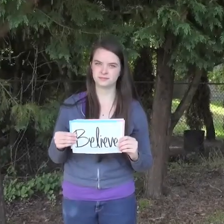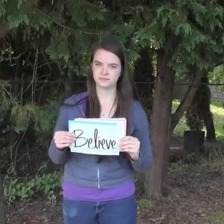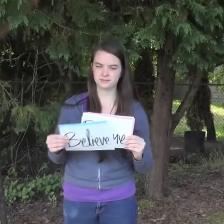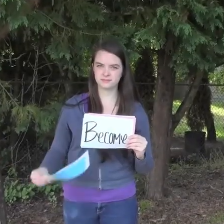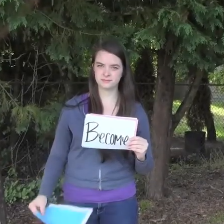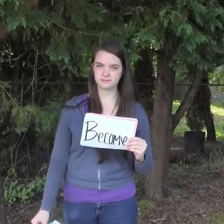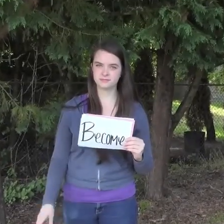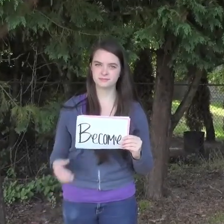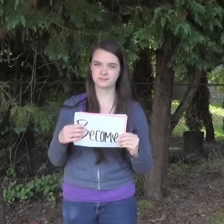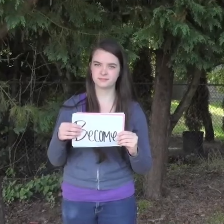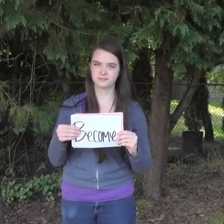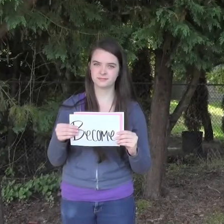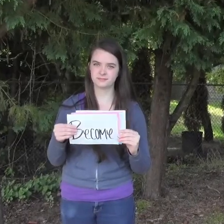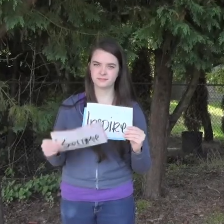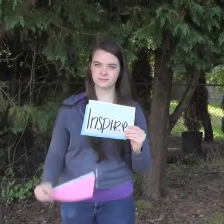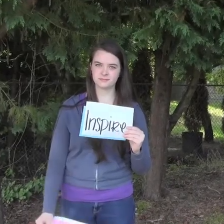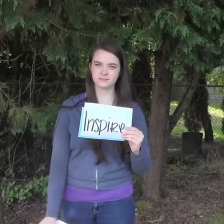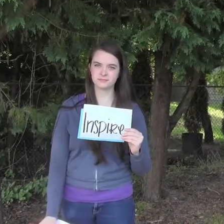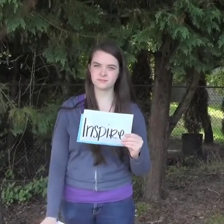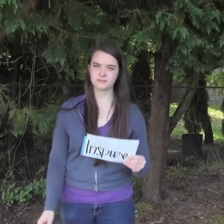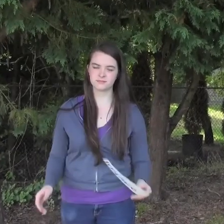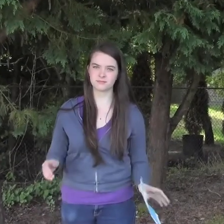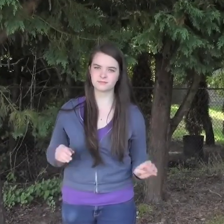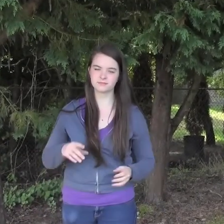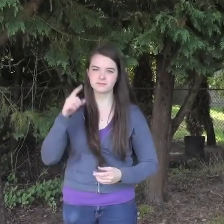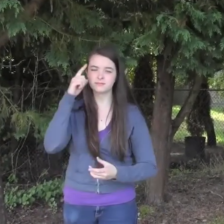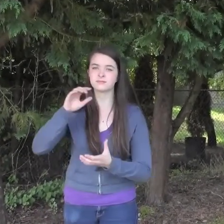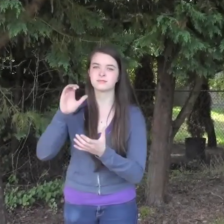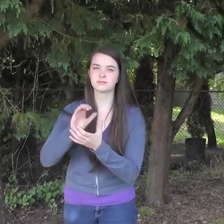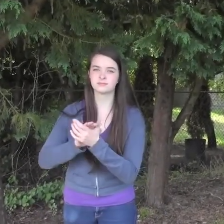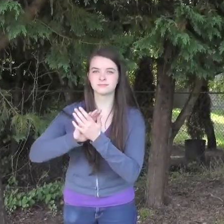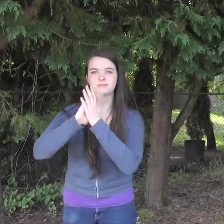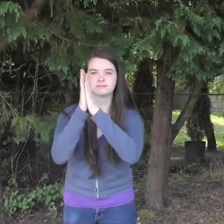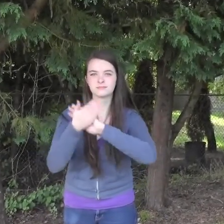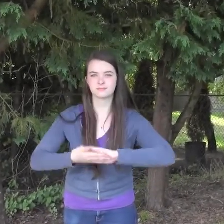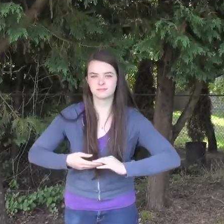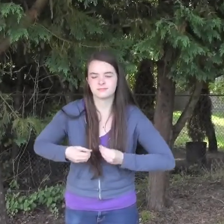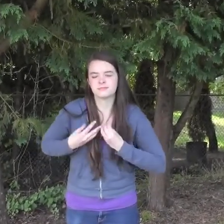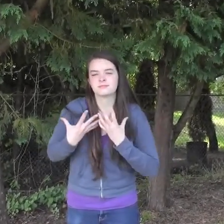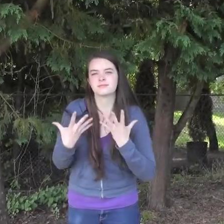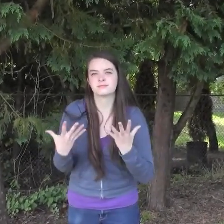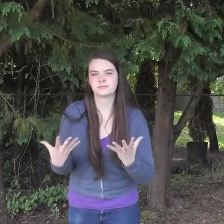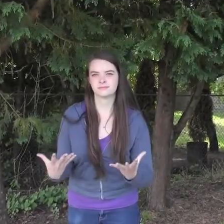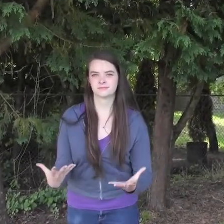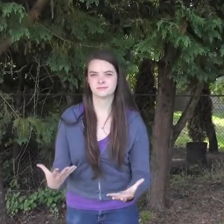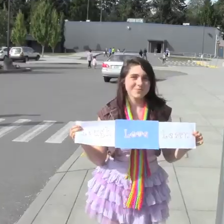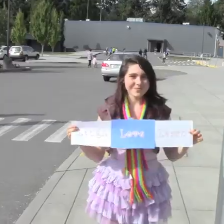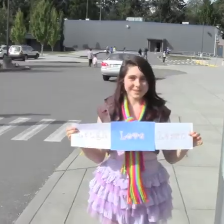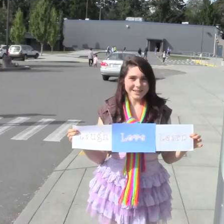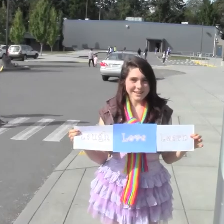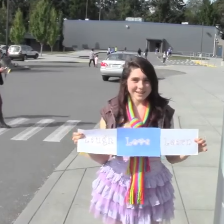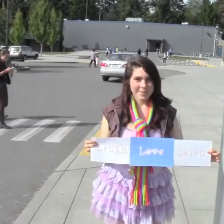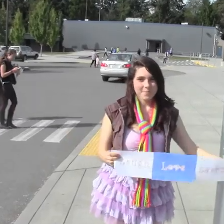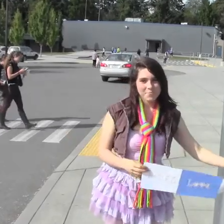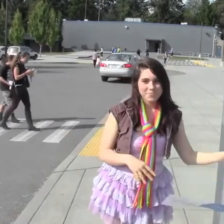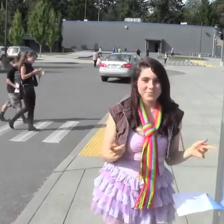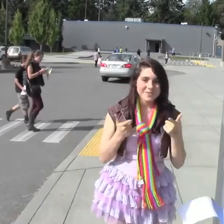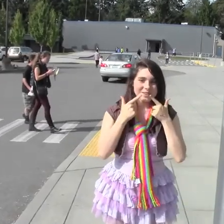gotta be a good life, this has gotta be a good life, this could really be a good life, a good,